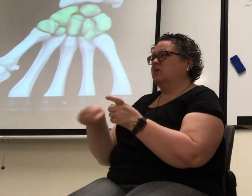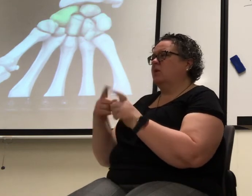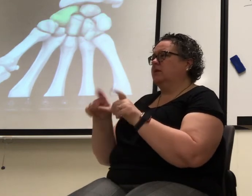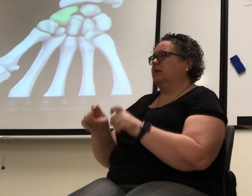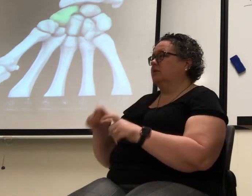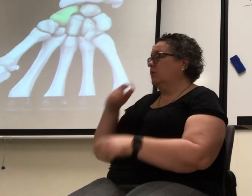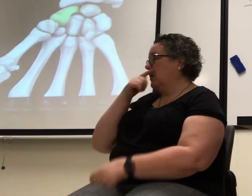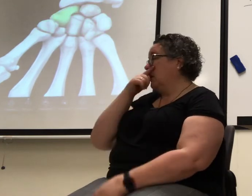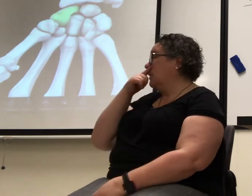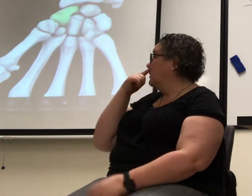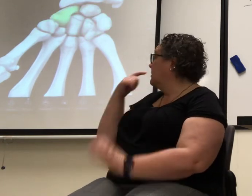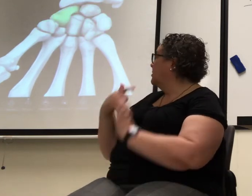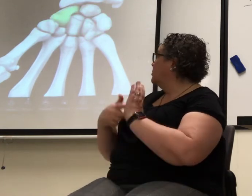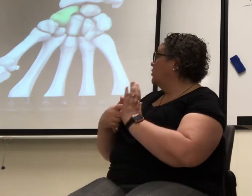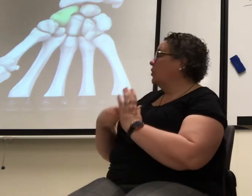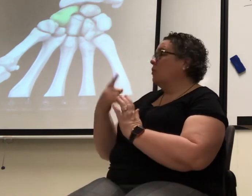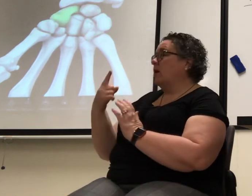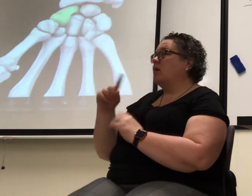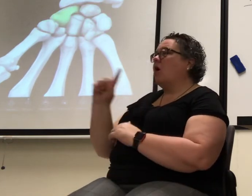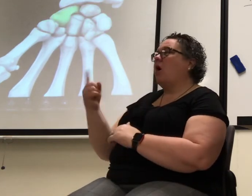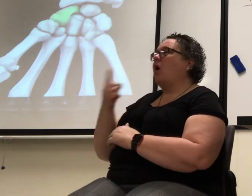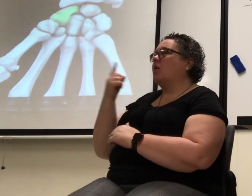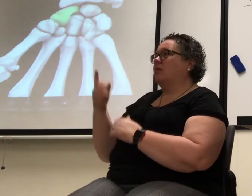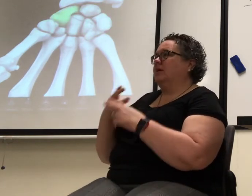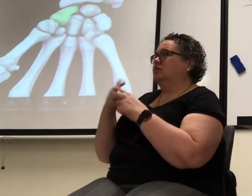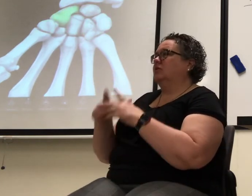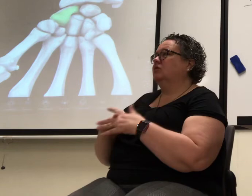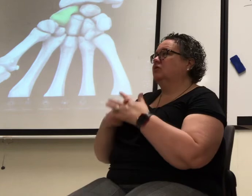I'm going to highlight one bone. I always start with the scaphoid bone.